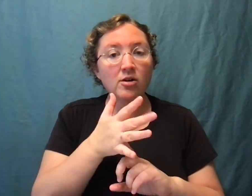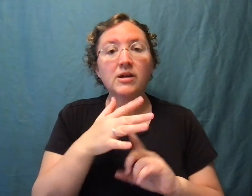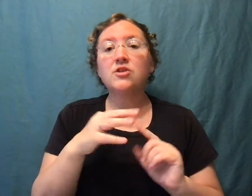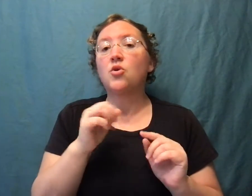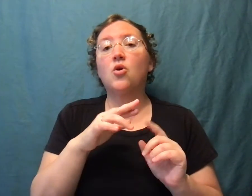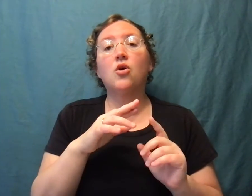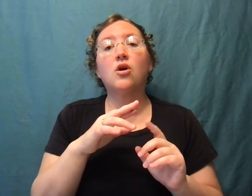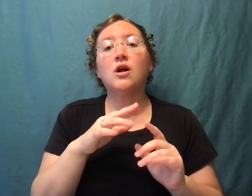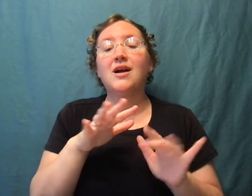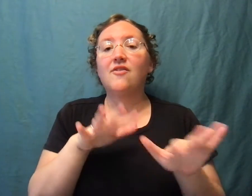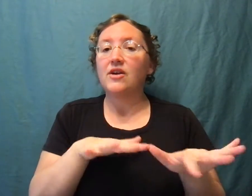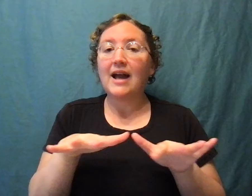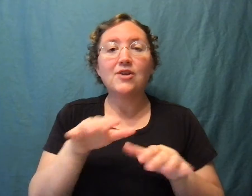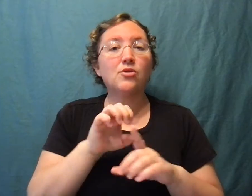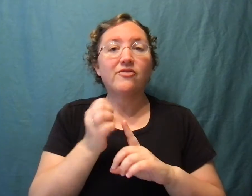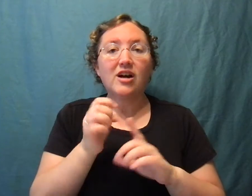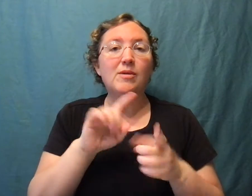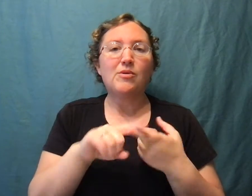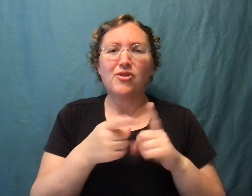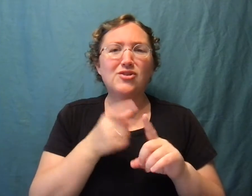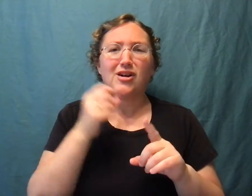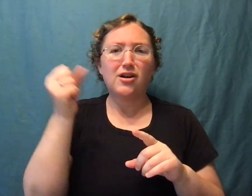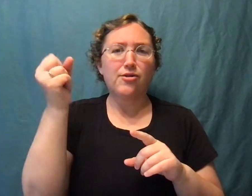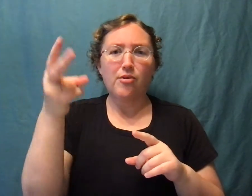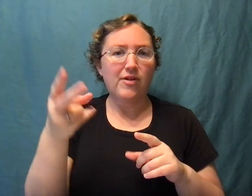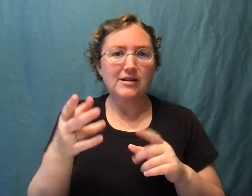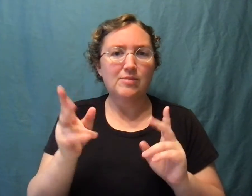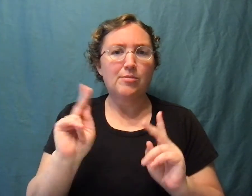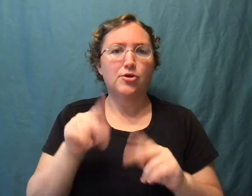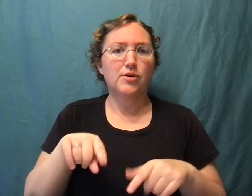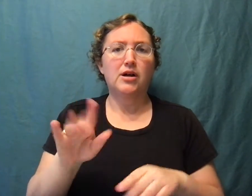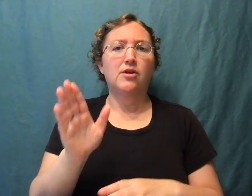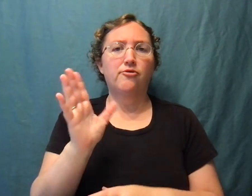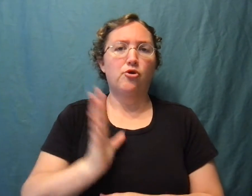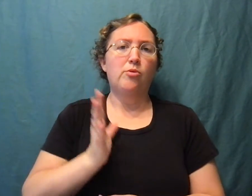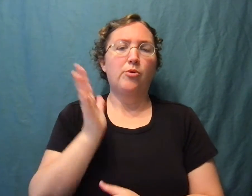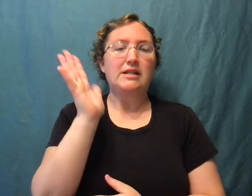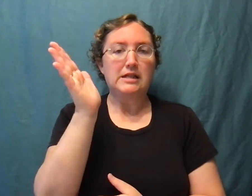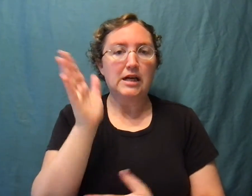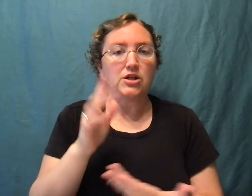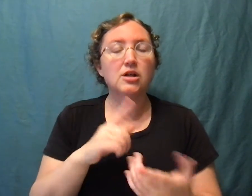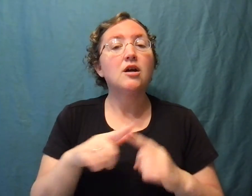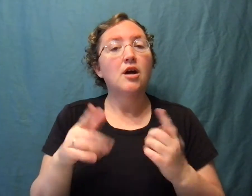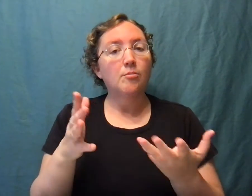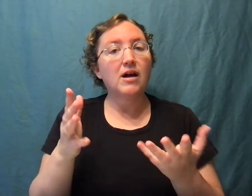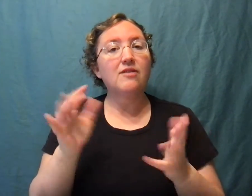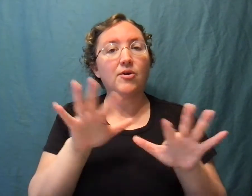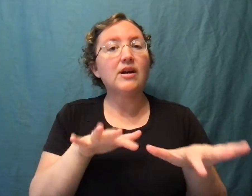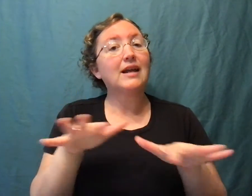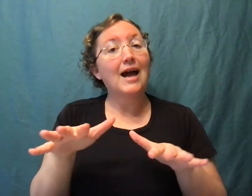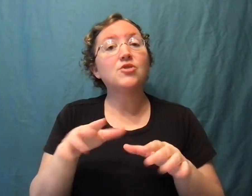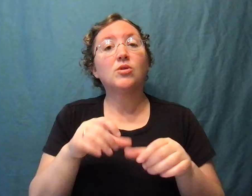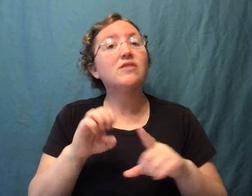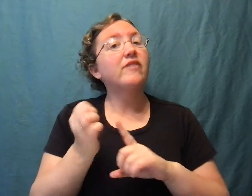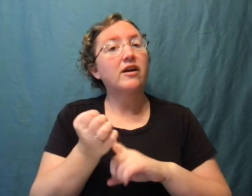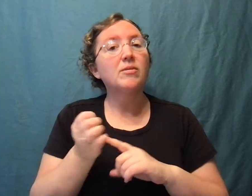environment or a very casual environment with friends. You're not going to throw things at people during a formal presentation. But if you're in a casual